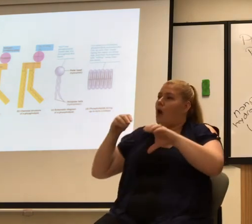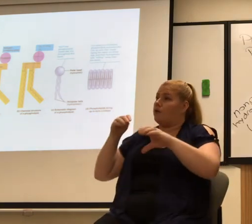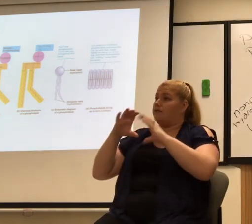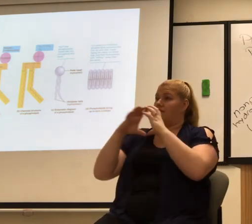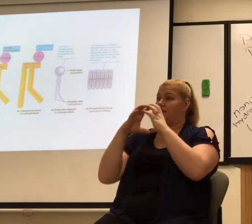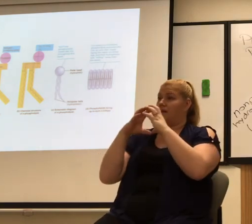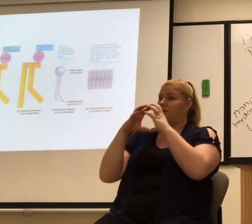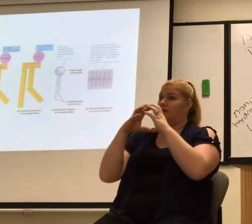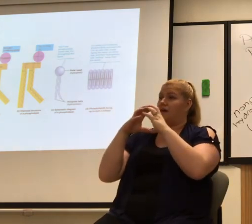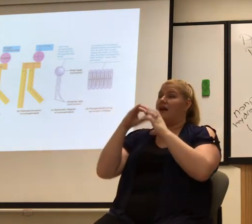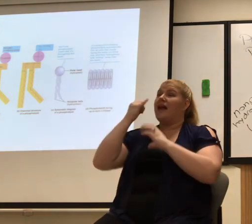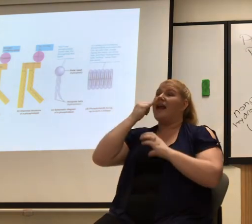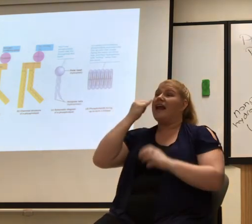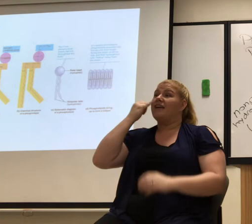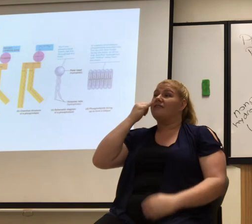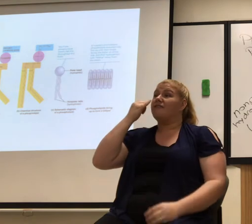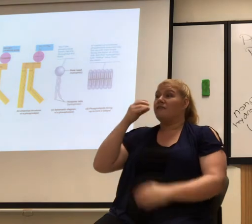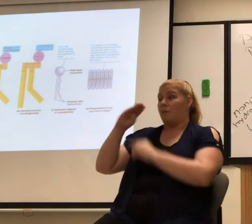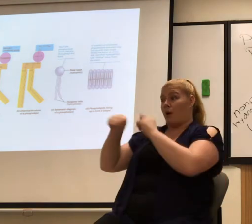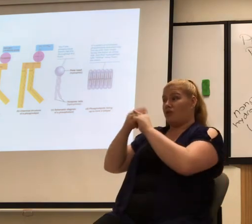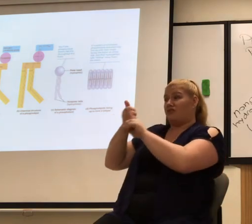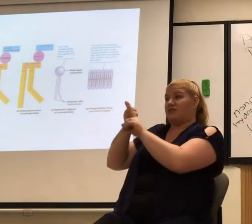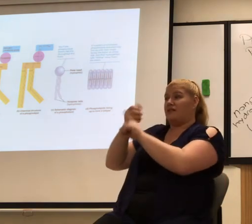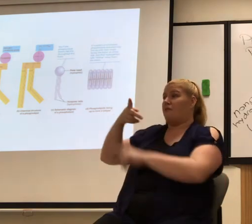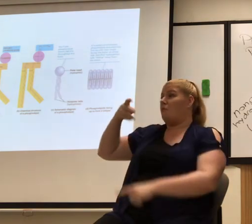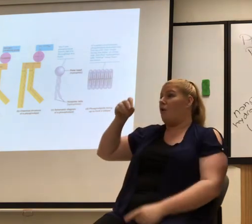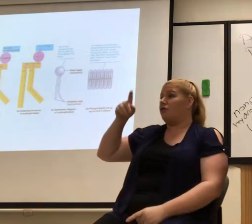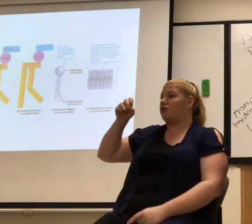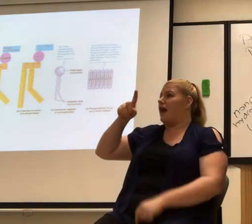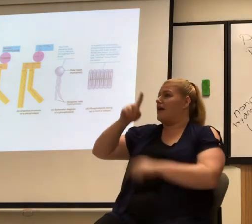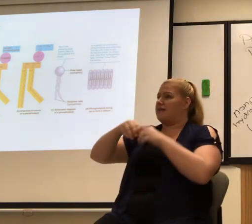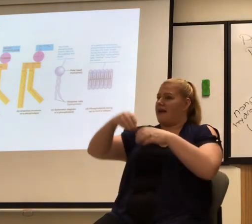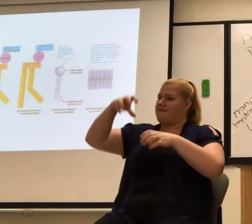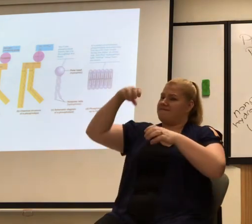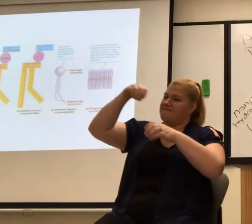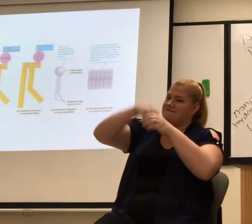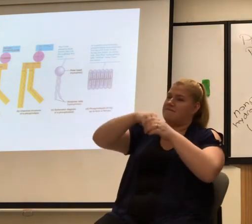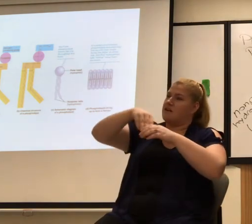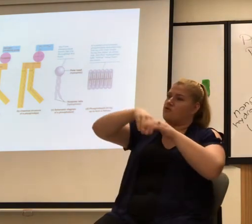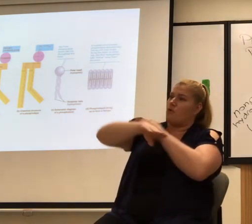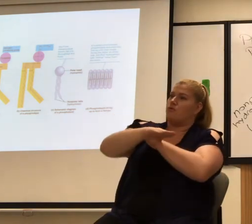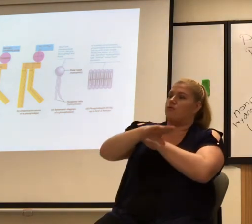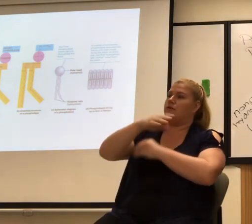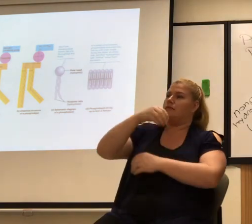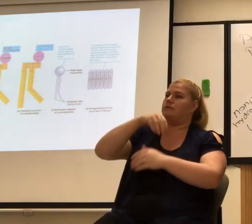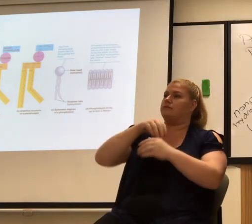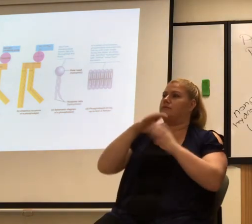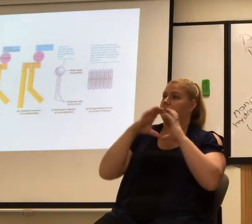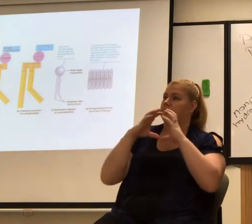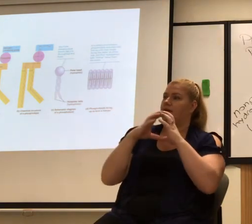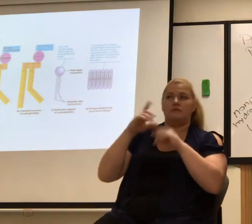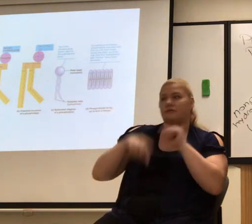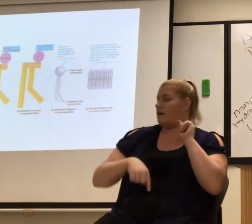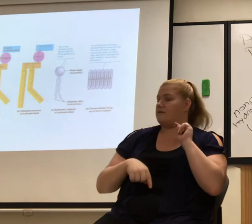can't get through that zone. They cannot pass. Polar molecules.